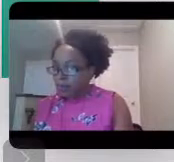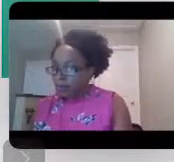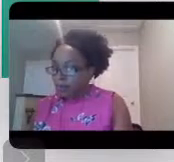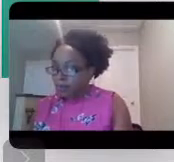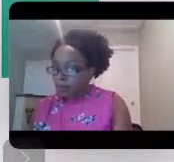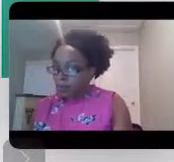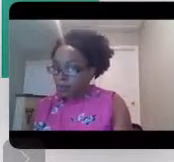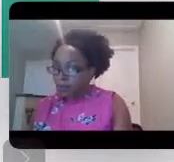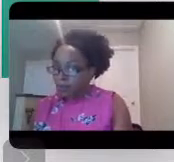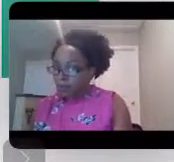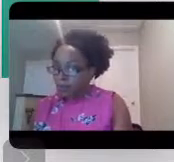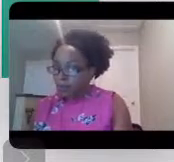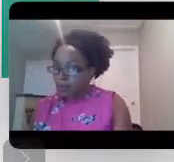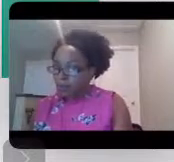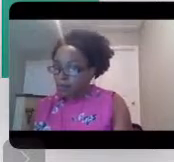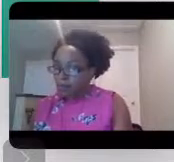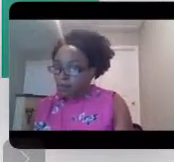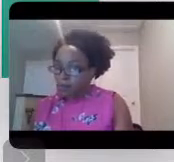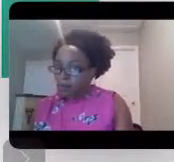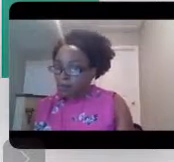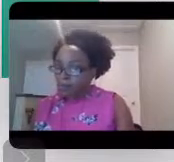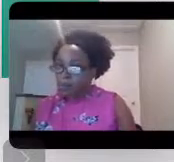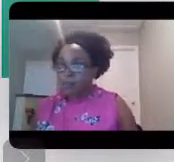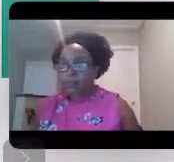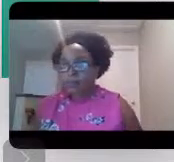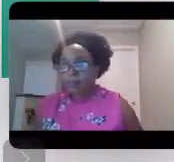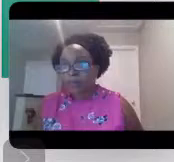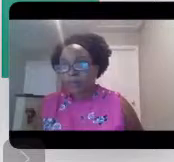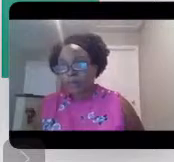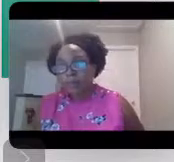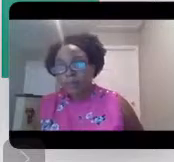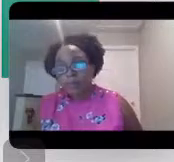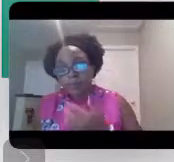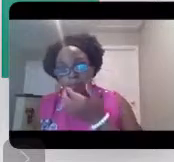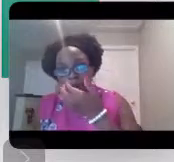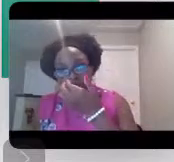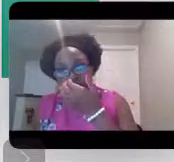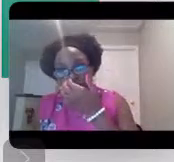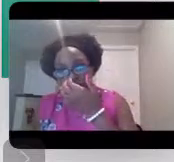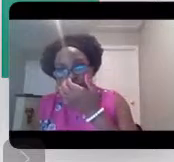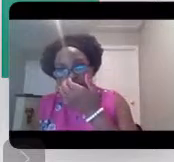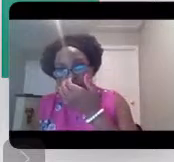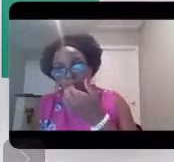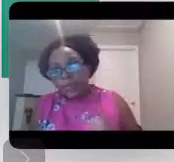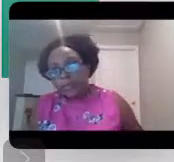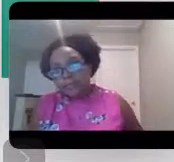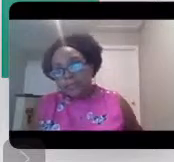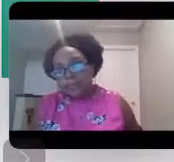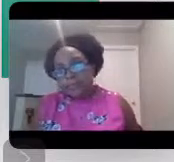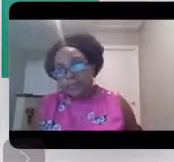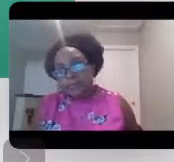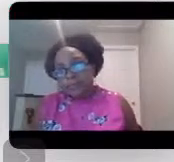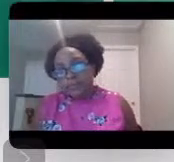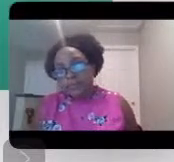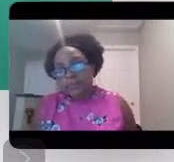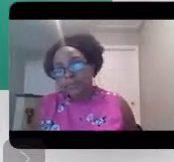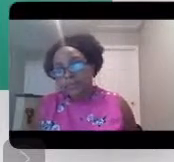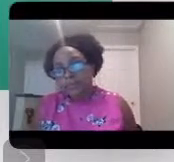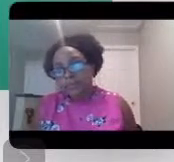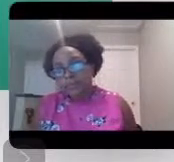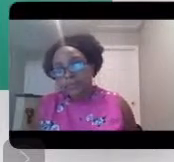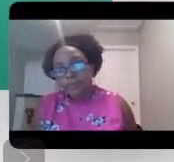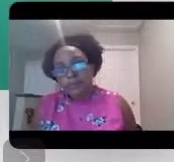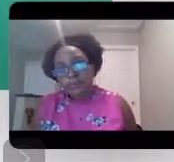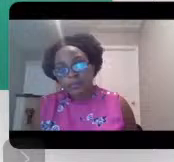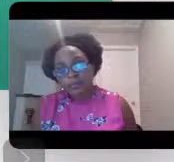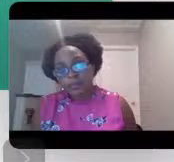a safe place and here is why, and I love that thought. And you're absolutely right. That was a great segue into the next one,